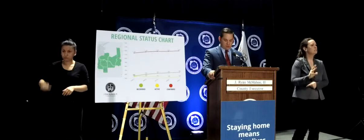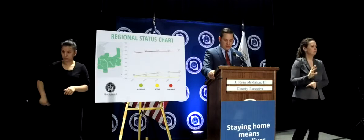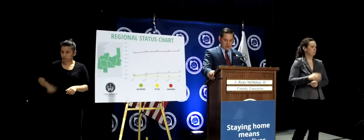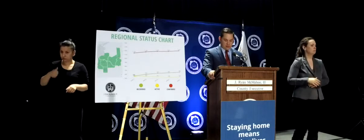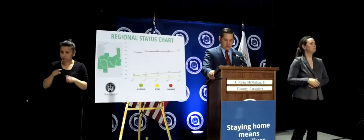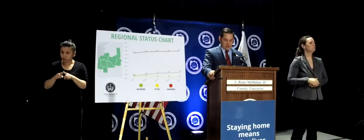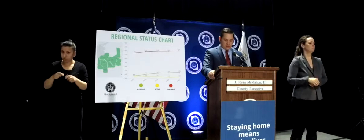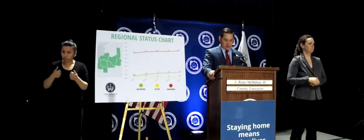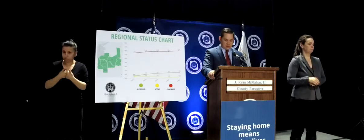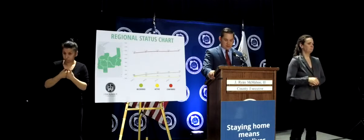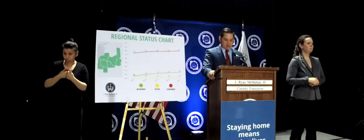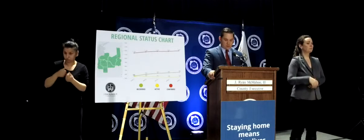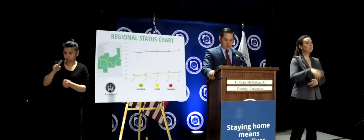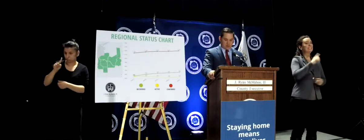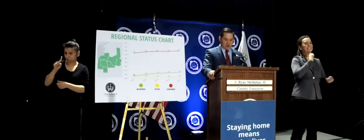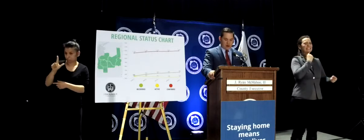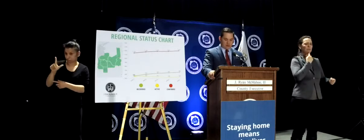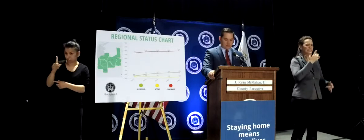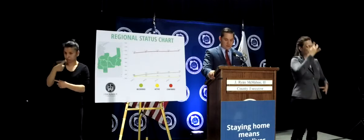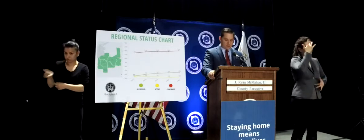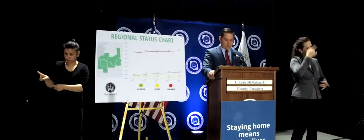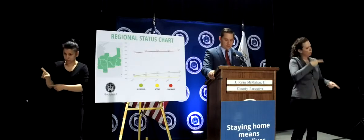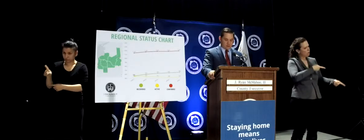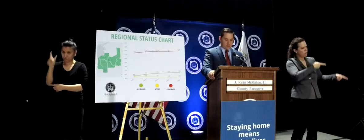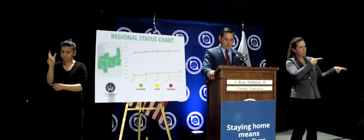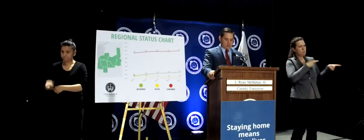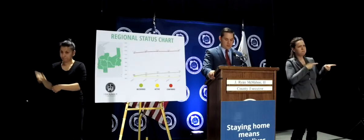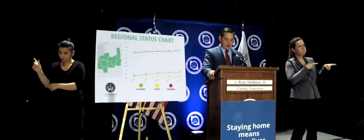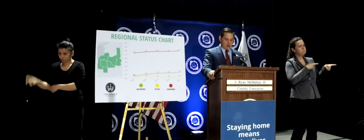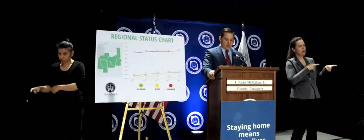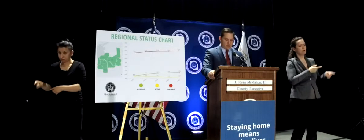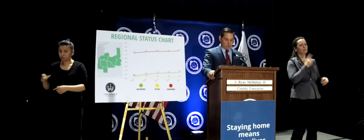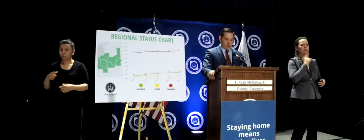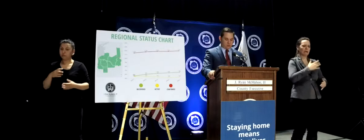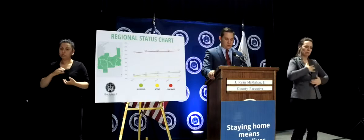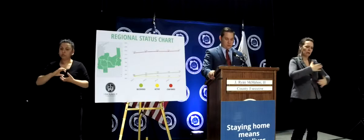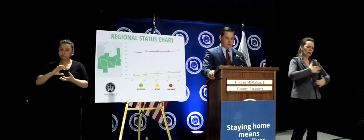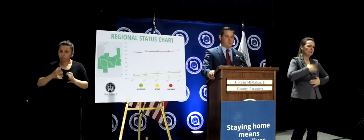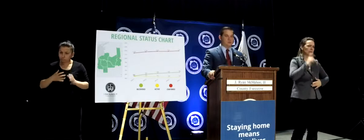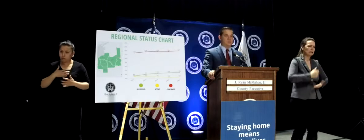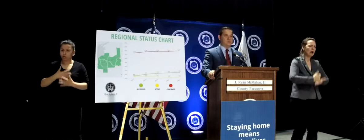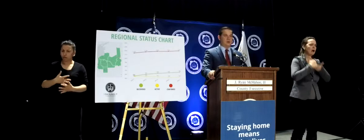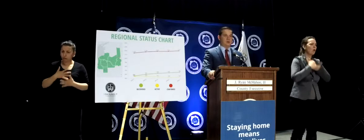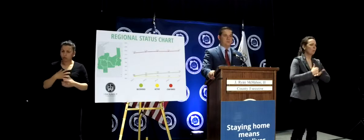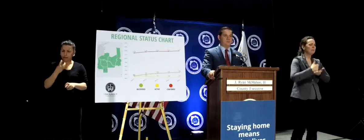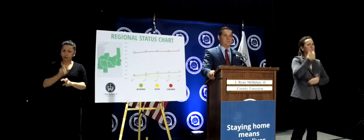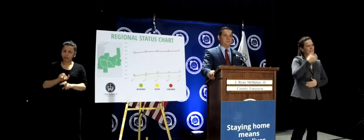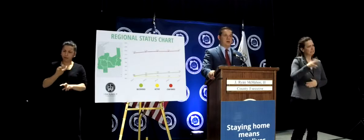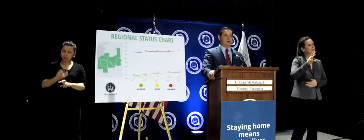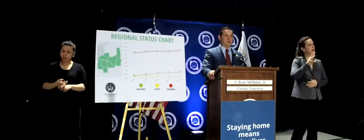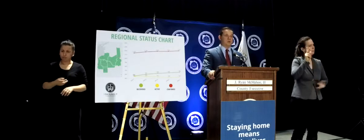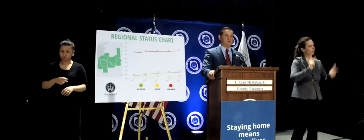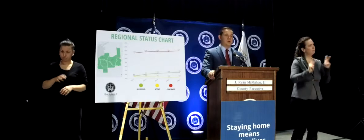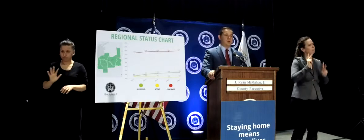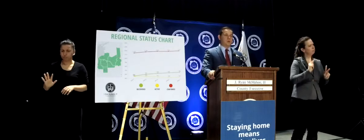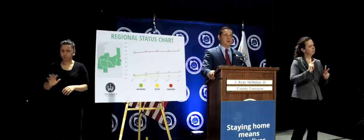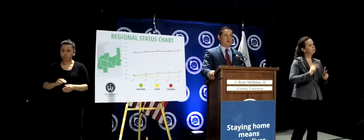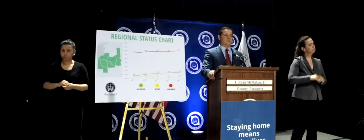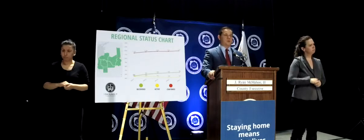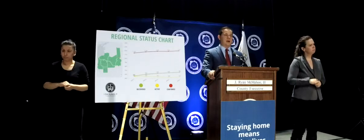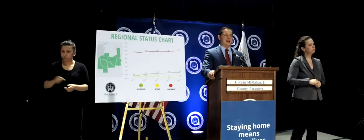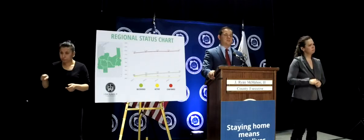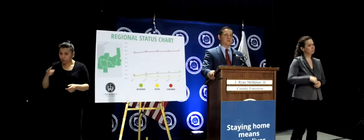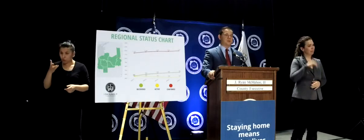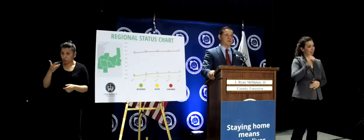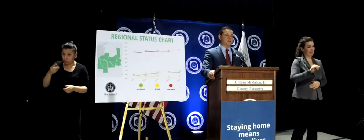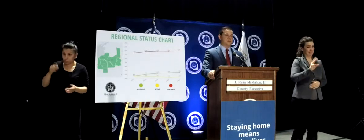is representing 6% of our active cases. This has gone down as well. So this is better news when it